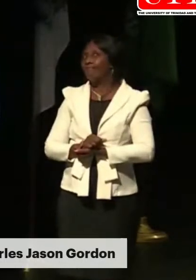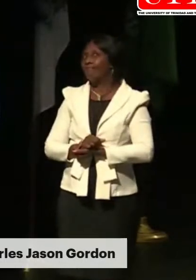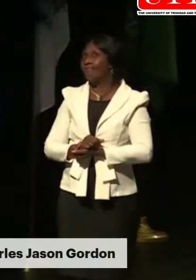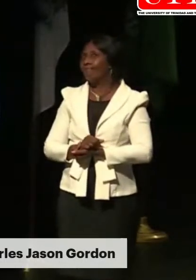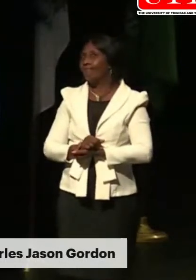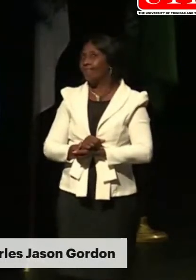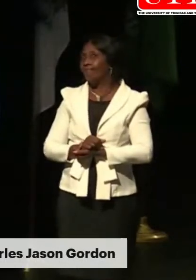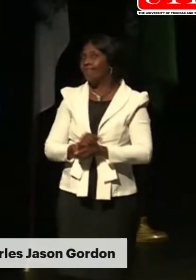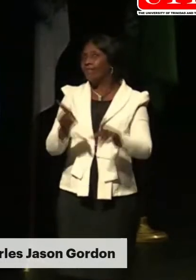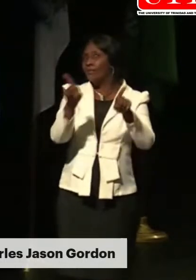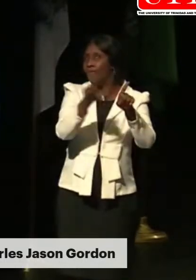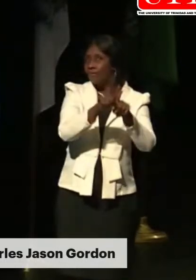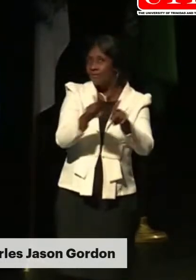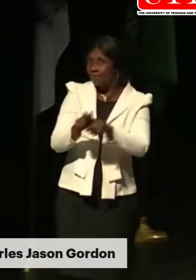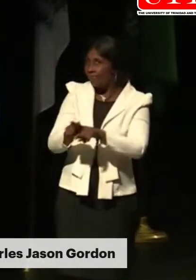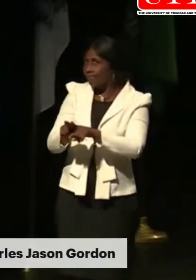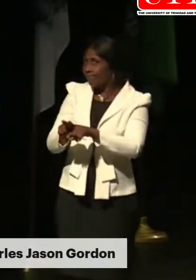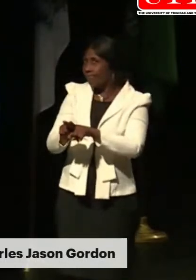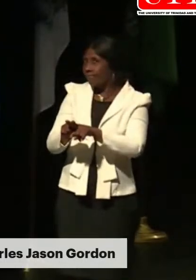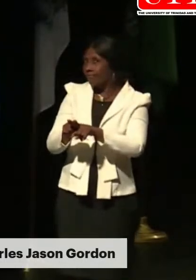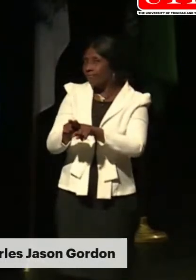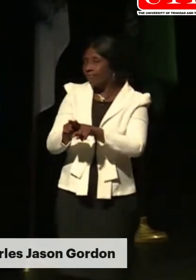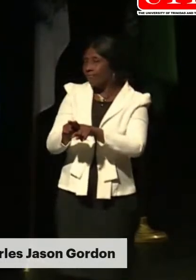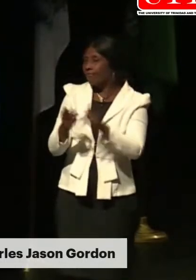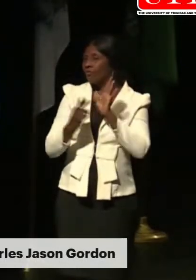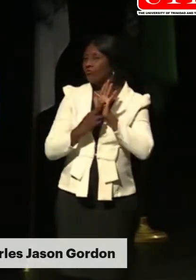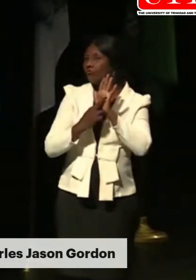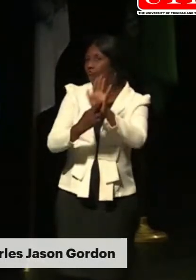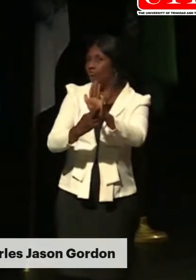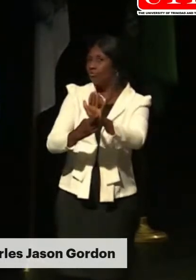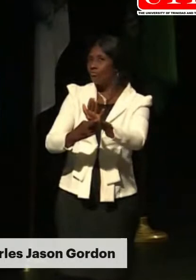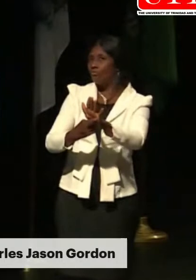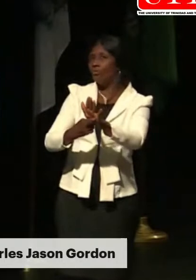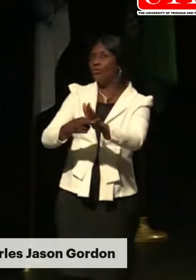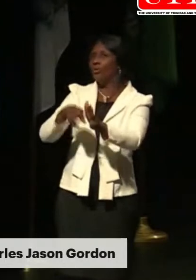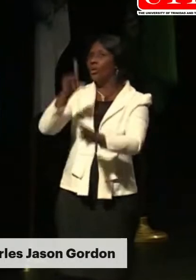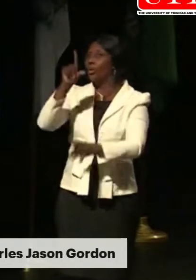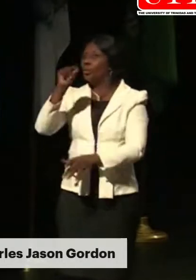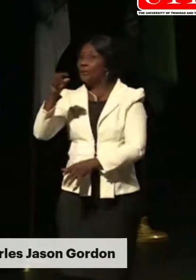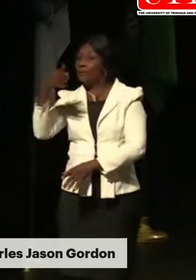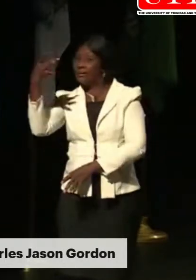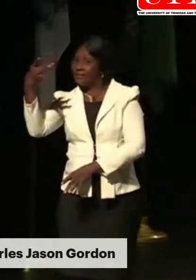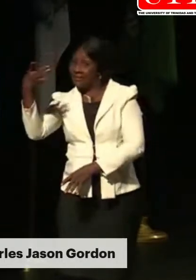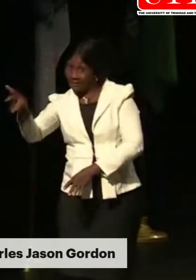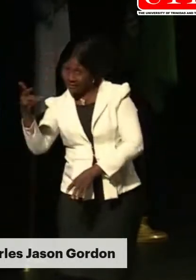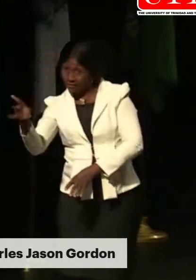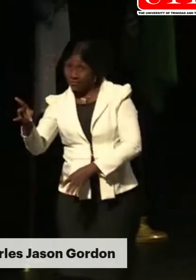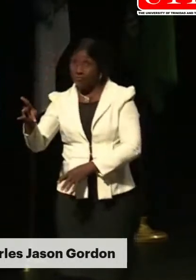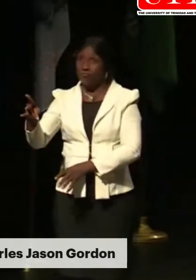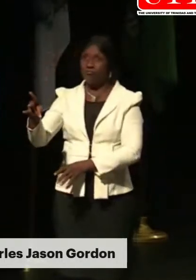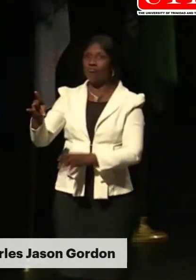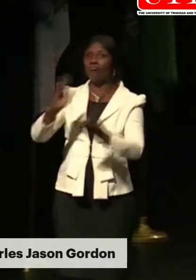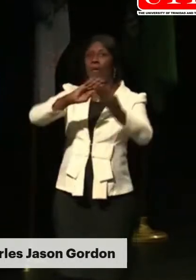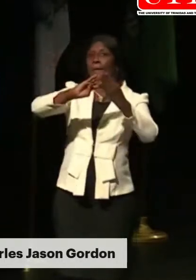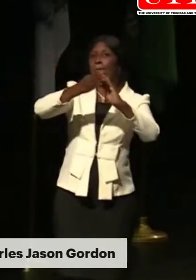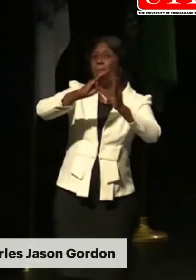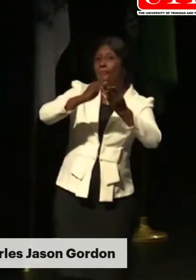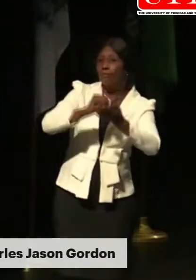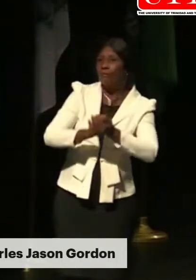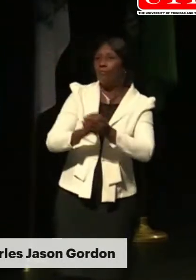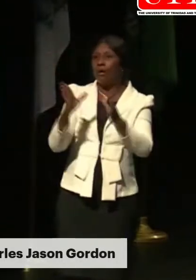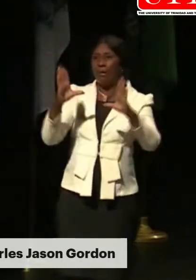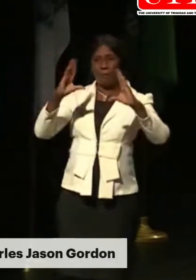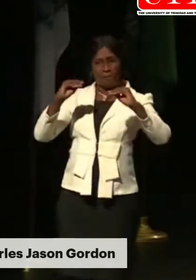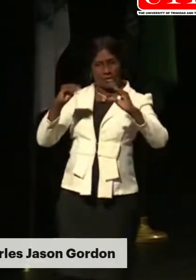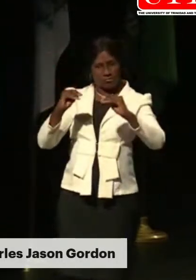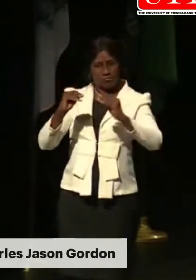to presenting a paper at the CARIFESTA 13 Symposium on Caribbean Culture and Identity, His